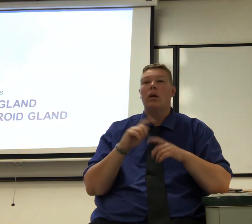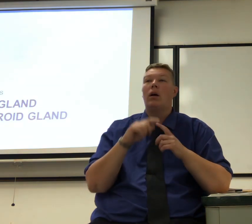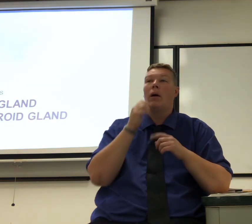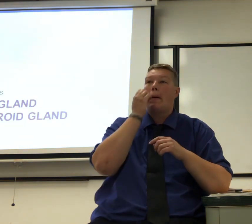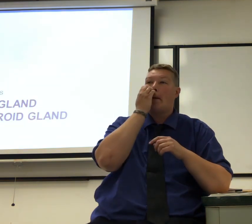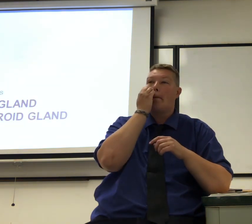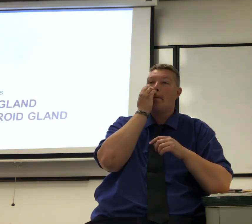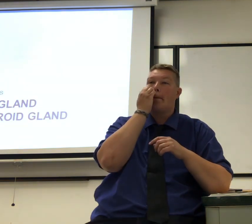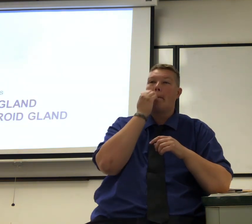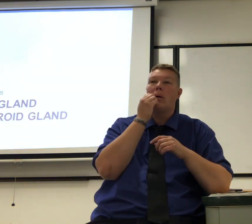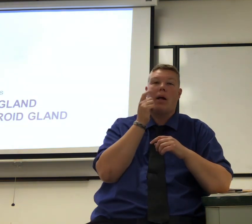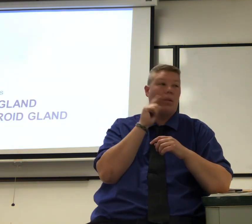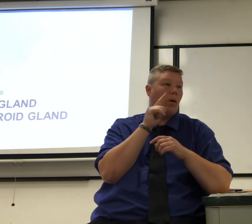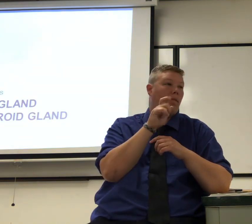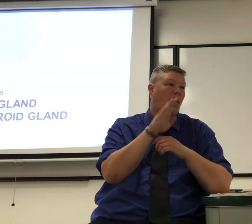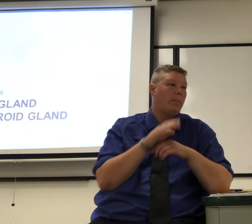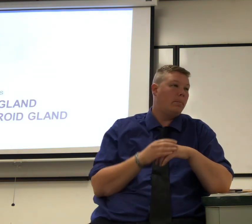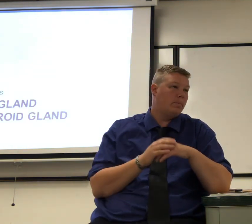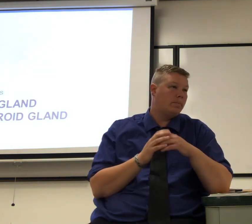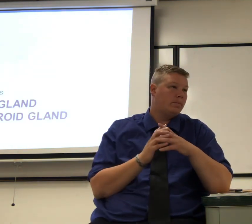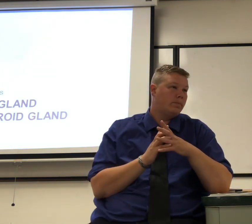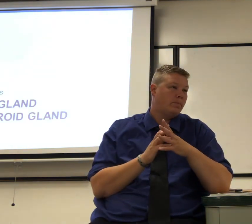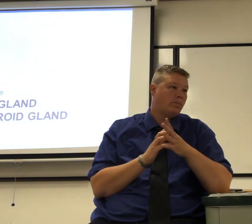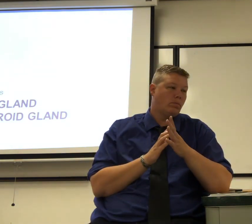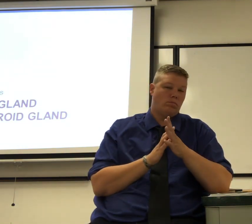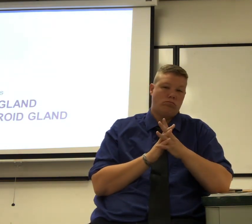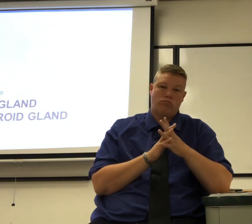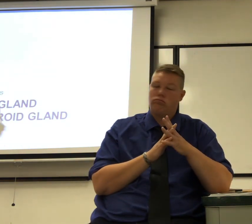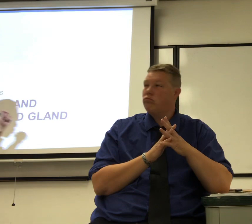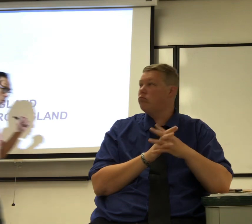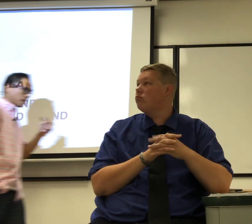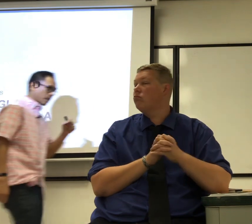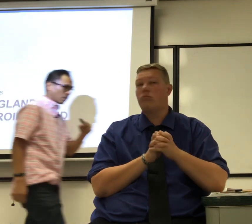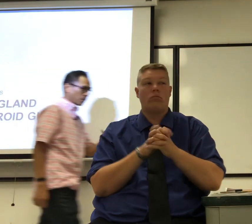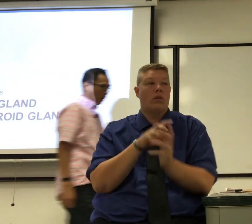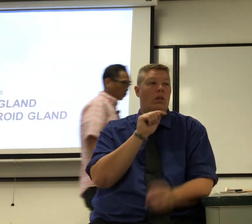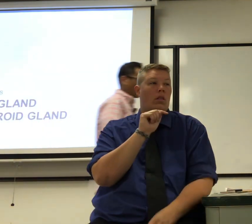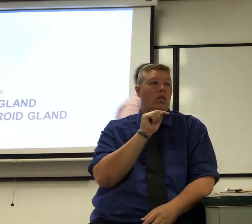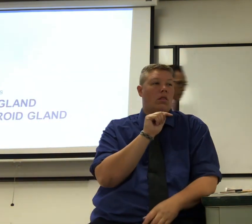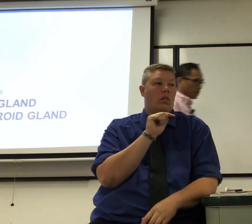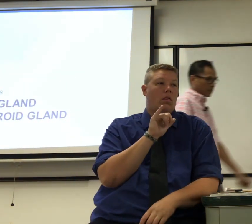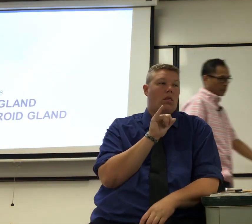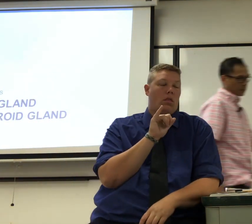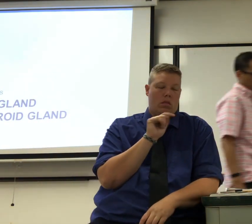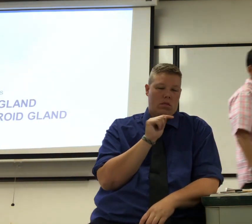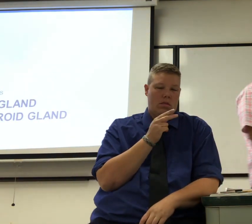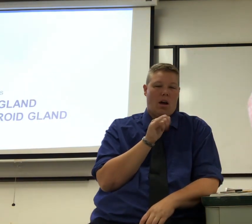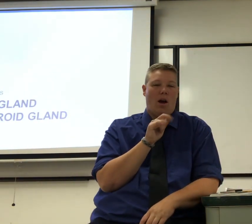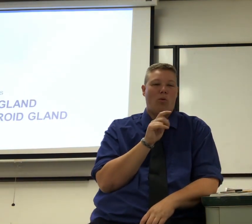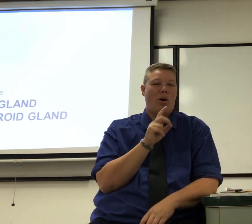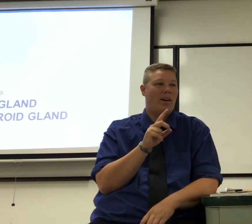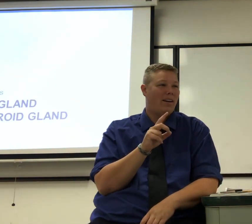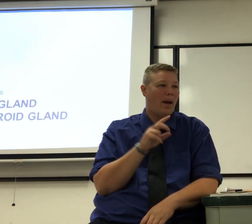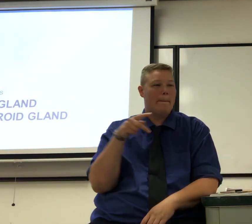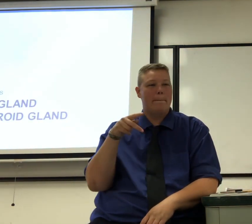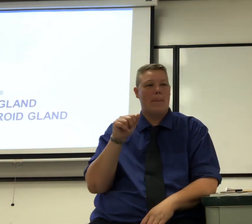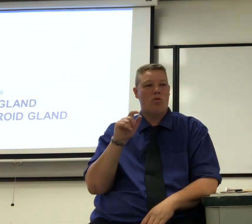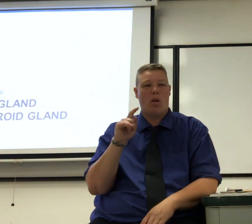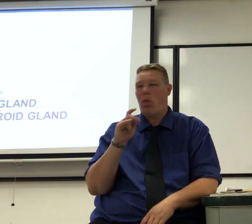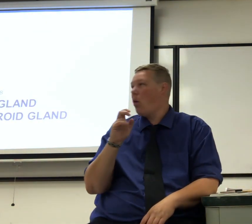B to follow. And then after the quiz, there would be time to do a lab. Okay, so that's the plan for today.